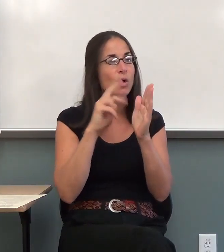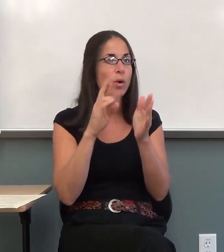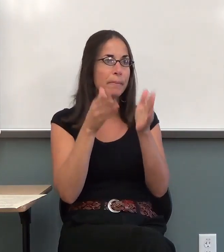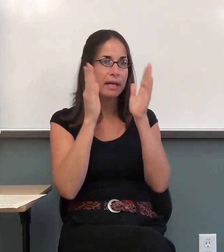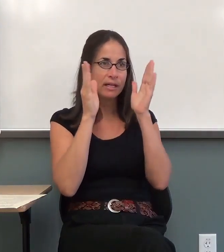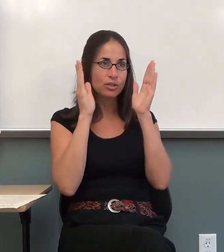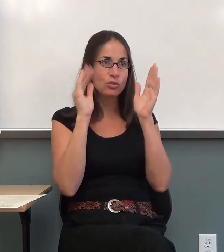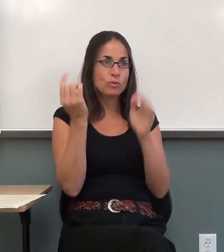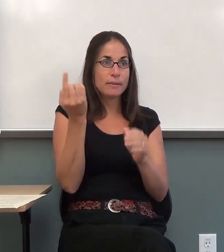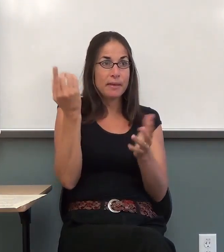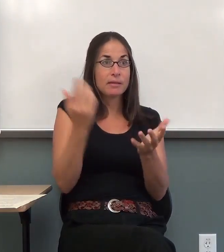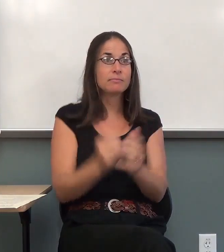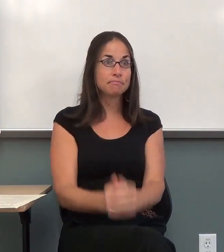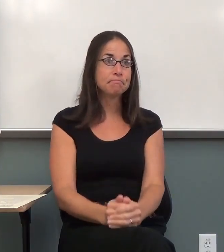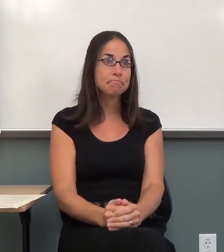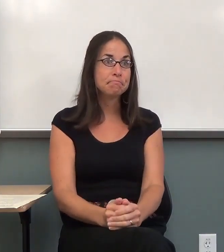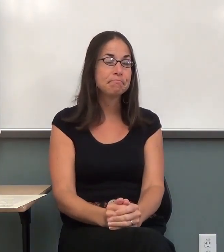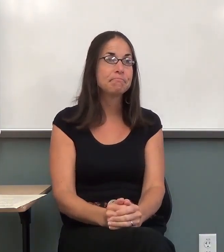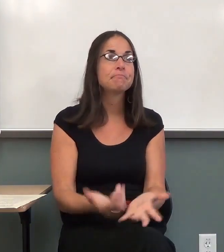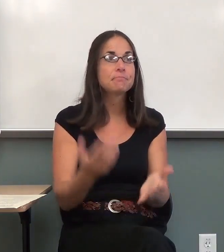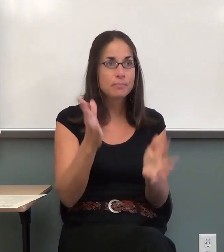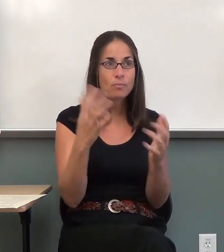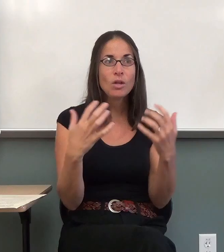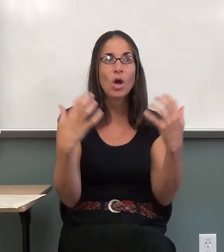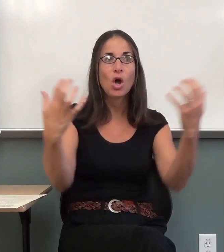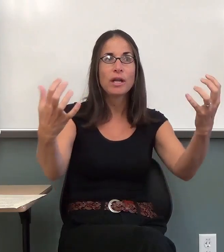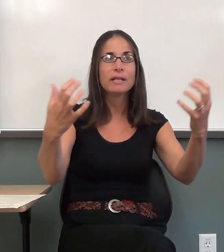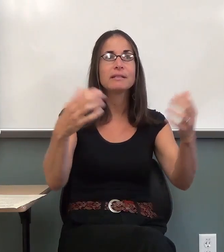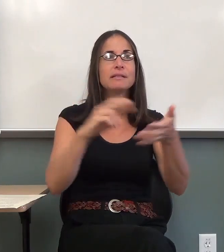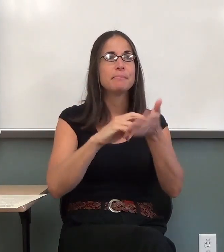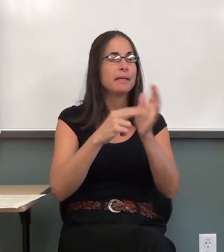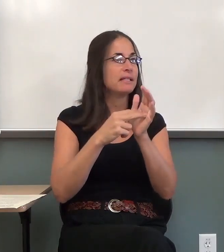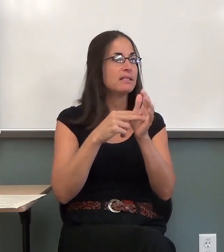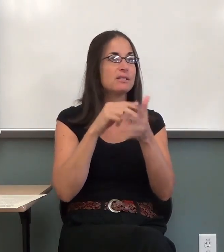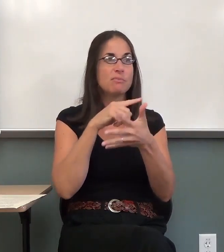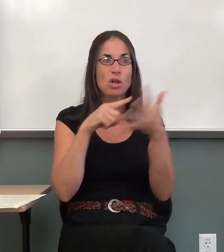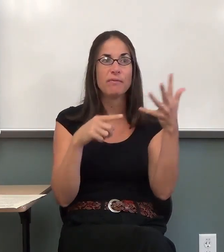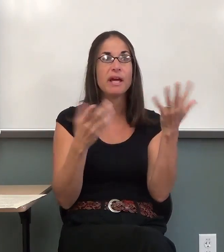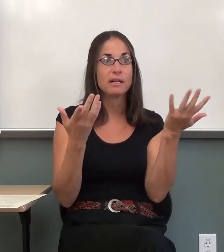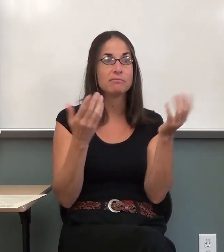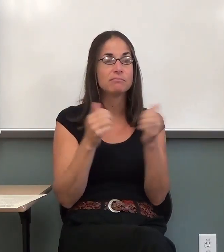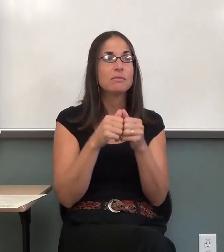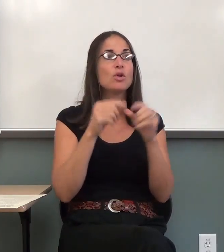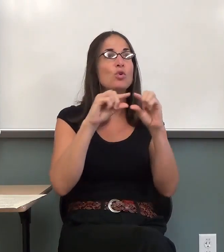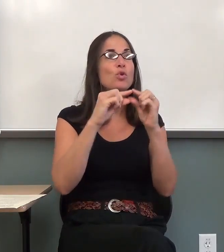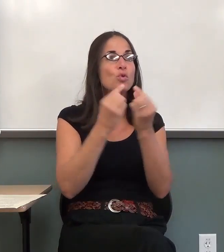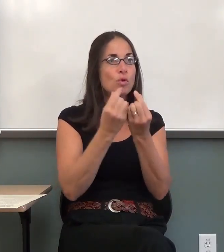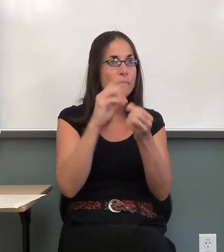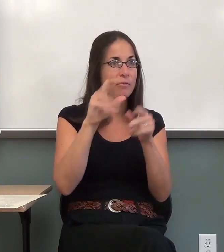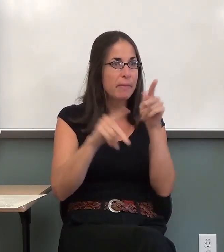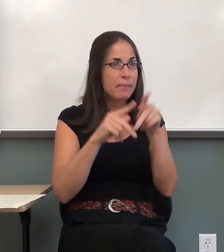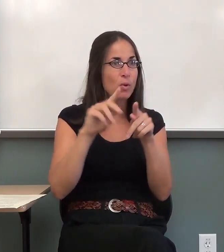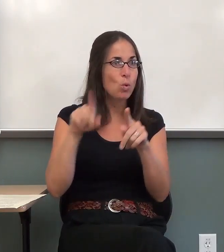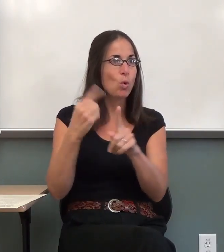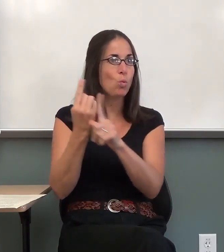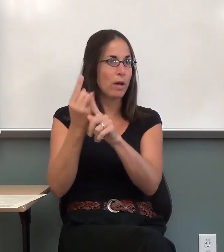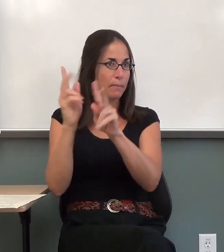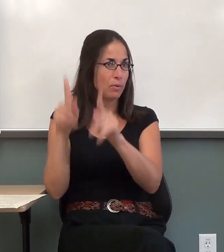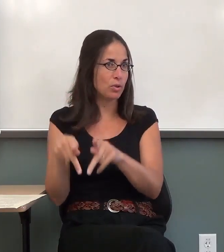Isn't that true? Yeah. Good. Okay, so an audience is all of these things. It's a group of people or an individual, right? Why does